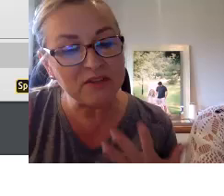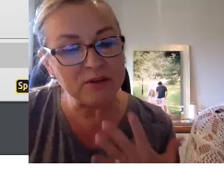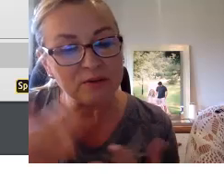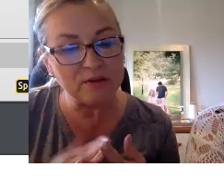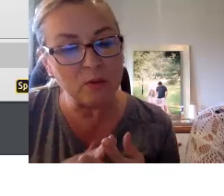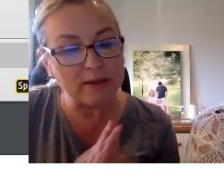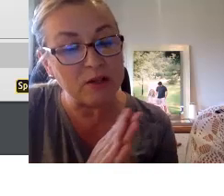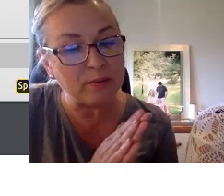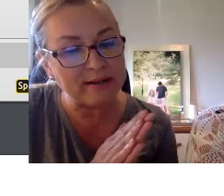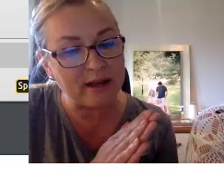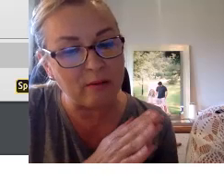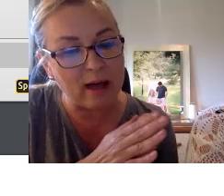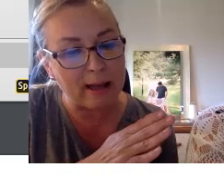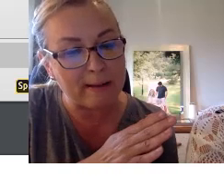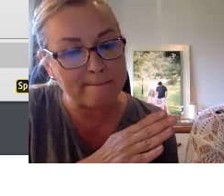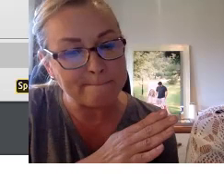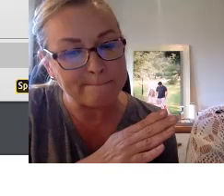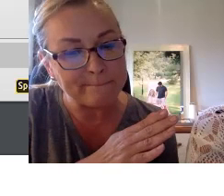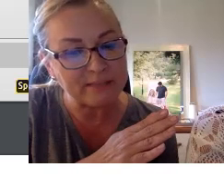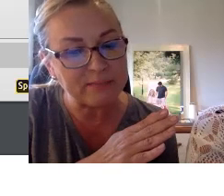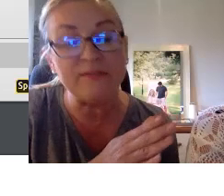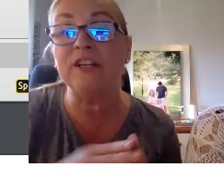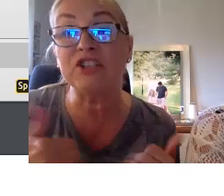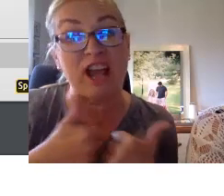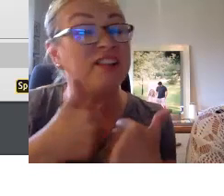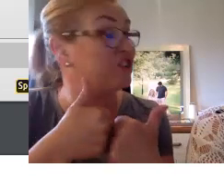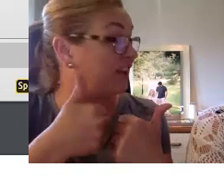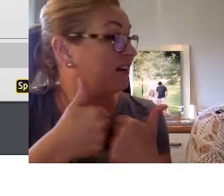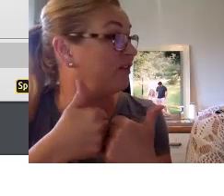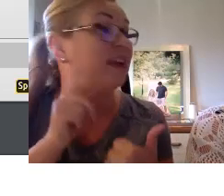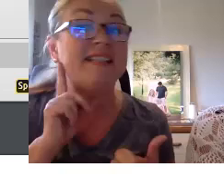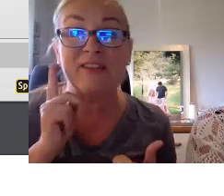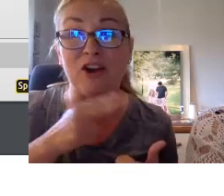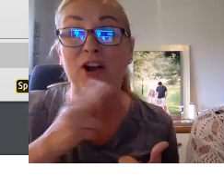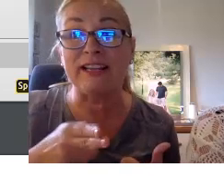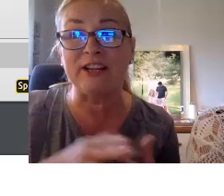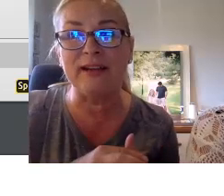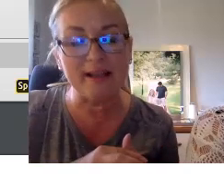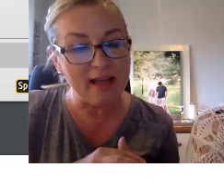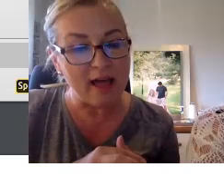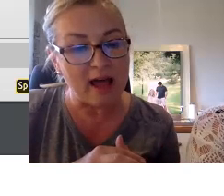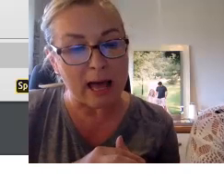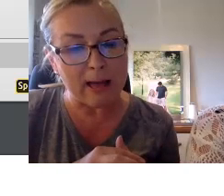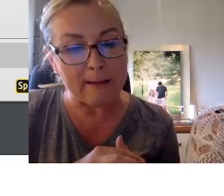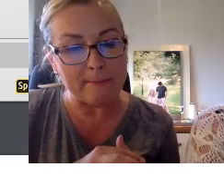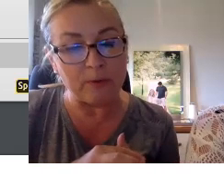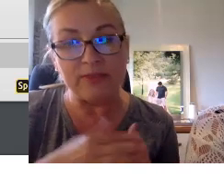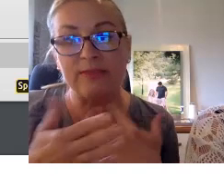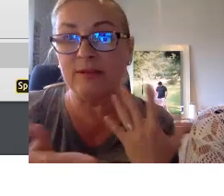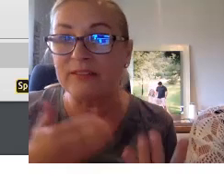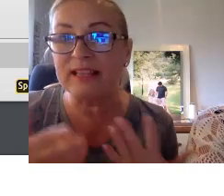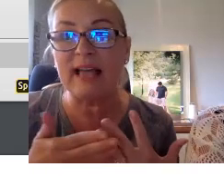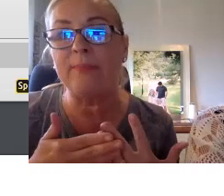many of you quite know right now, it's been very challenging for a lot of deaf and hard of hearing